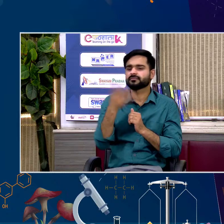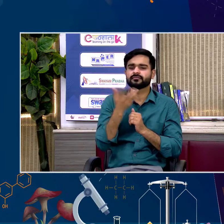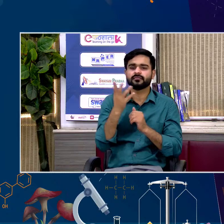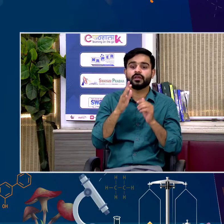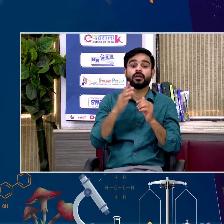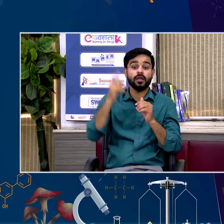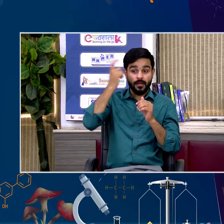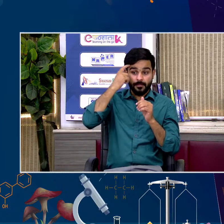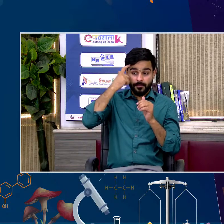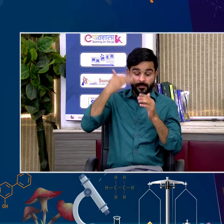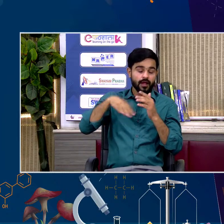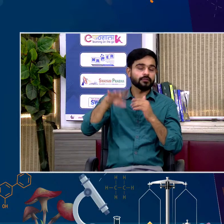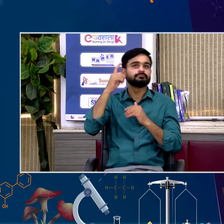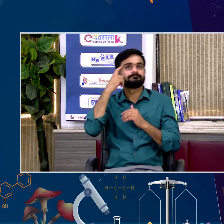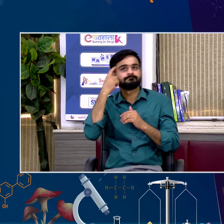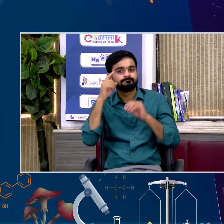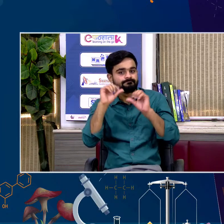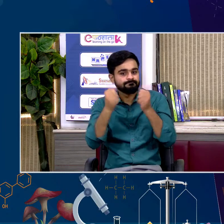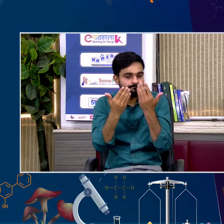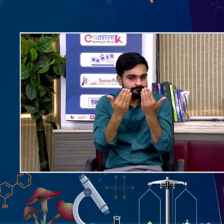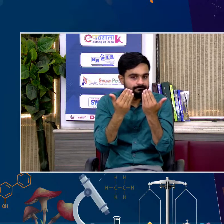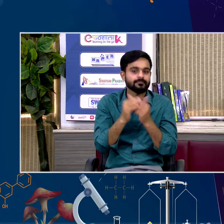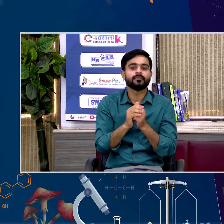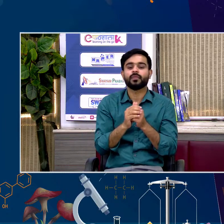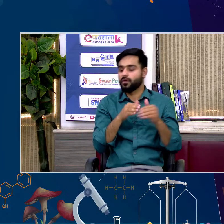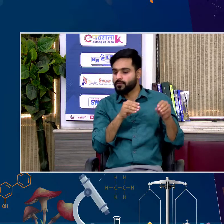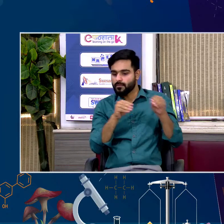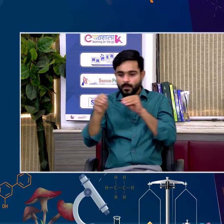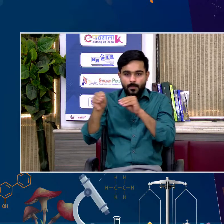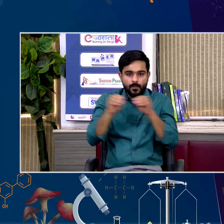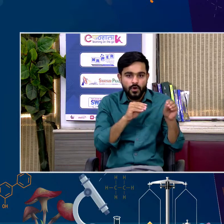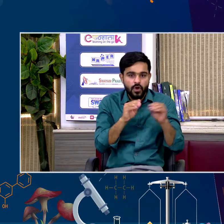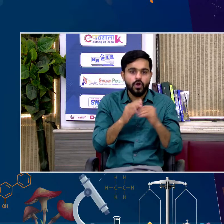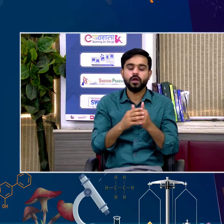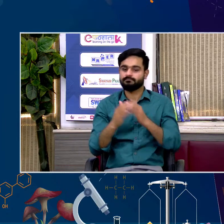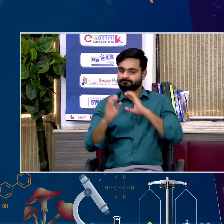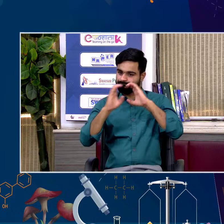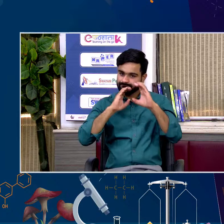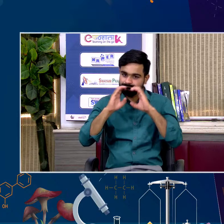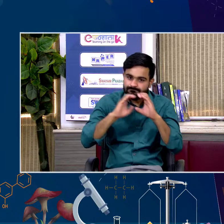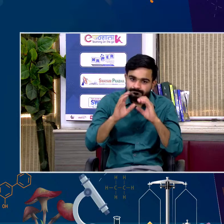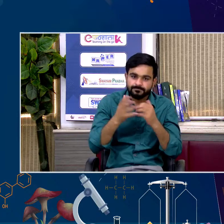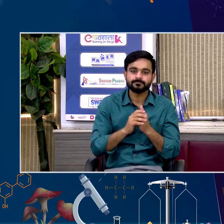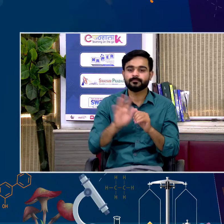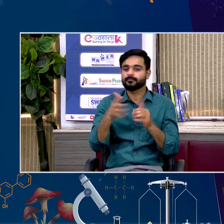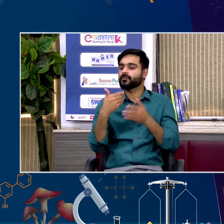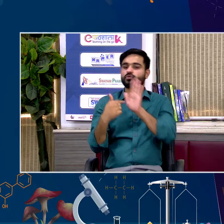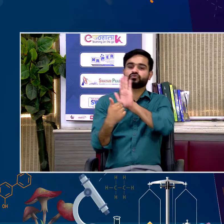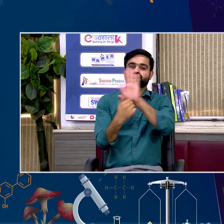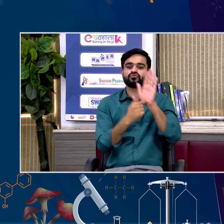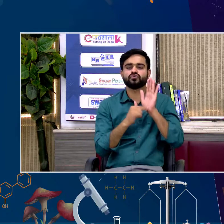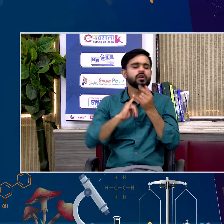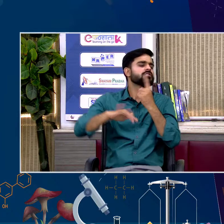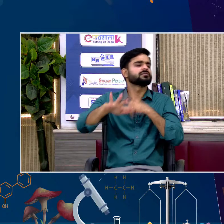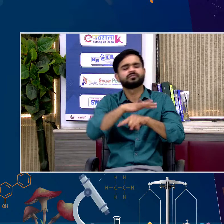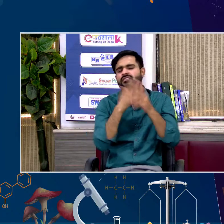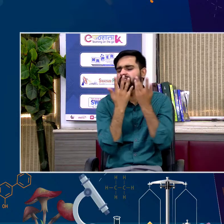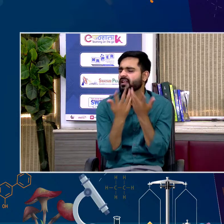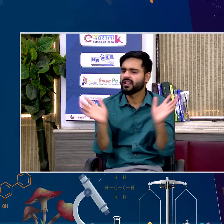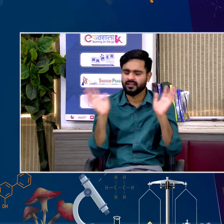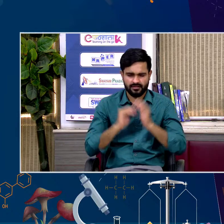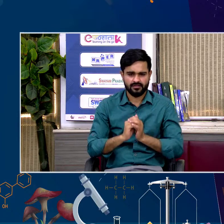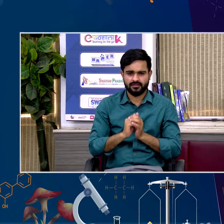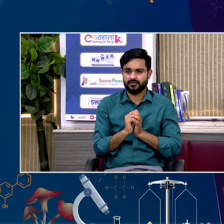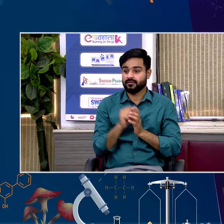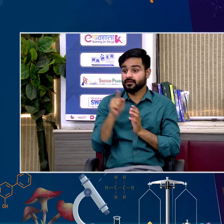brain we are able to think, we are able to move, we are able to communicate, we are able to socialize. But